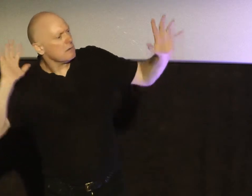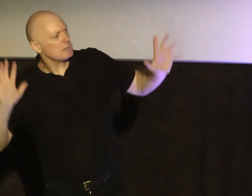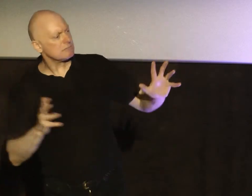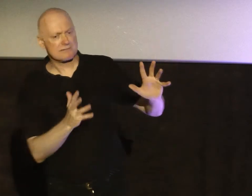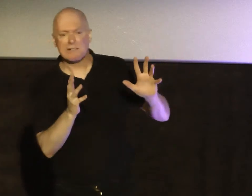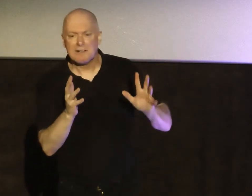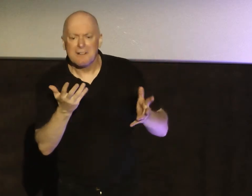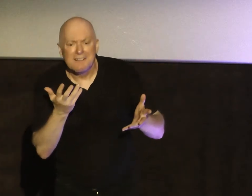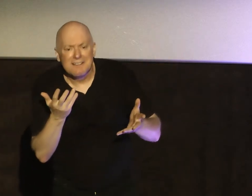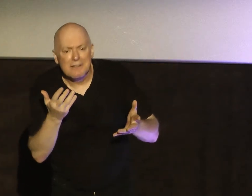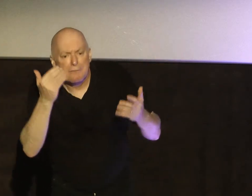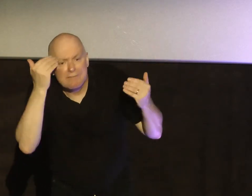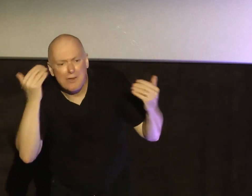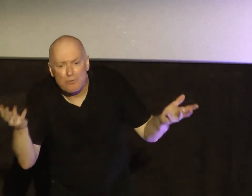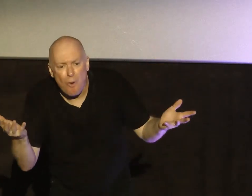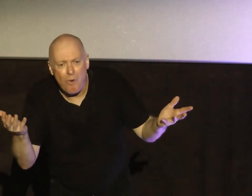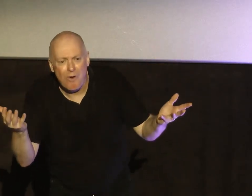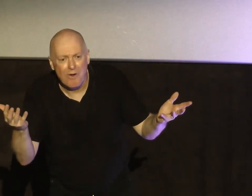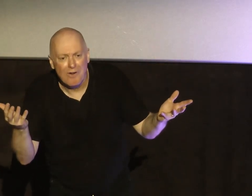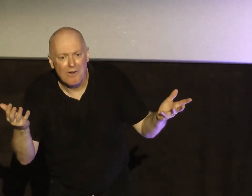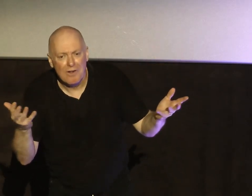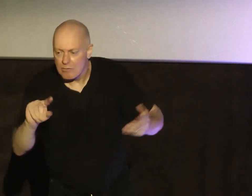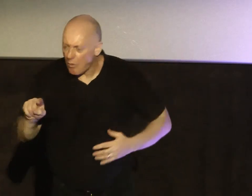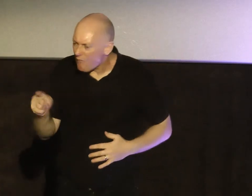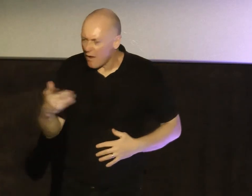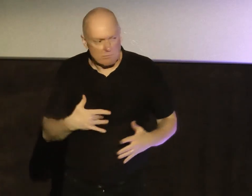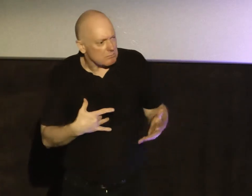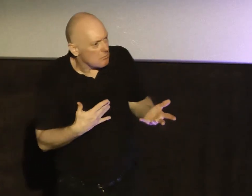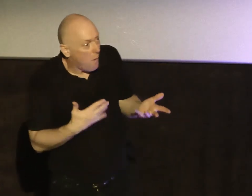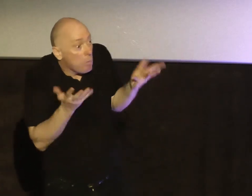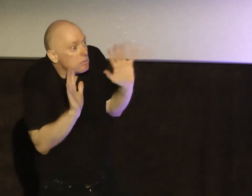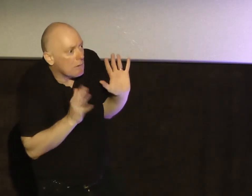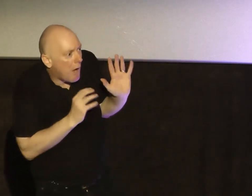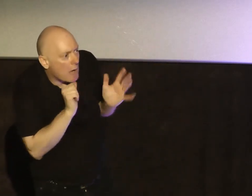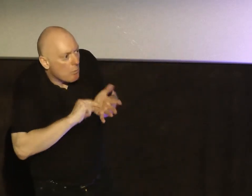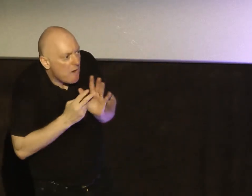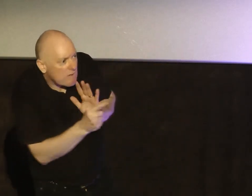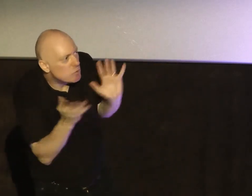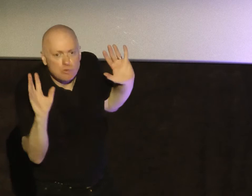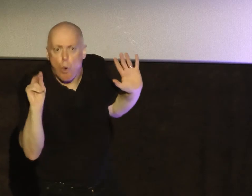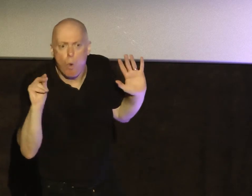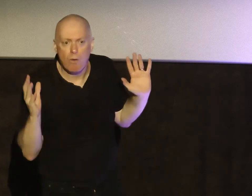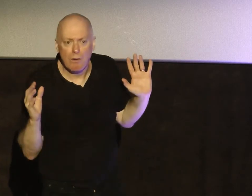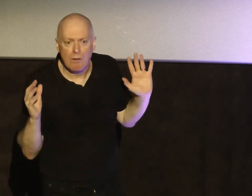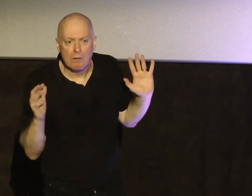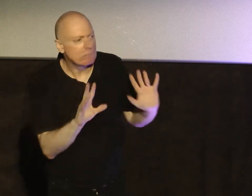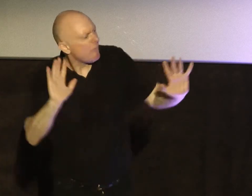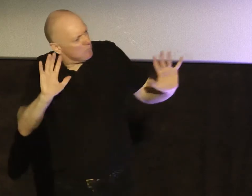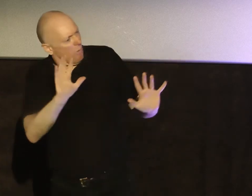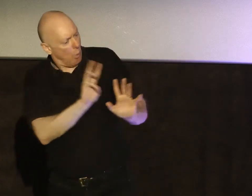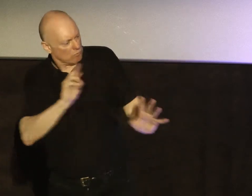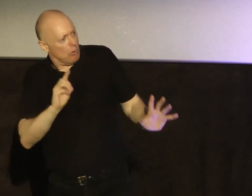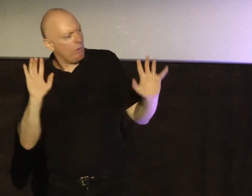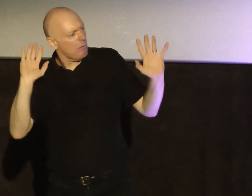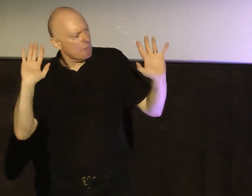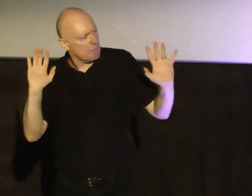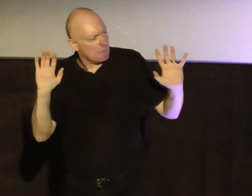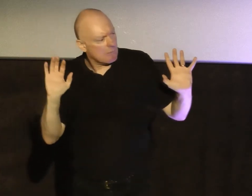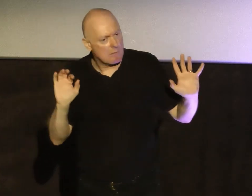and they don't know what's offended you so badly. And you just pull back and you withdraw. You're like, it's okay. I